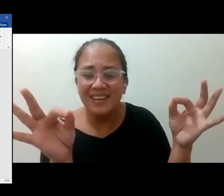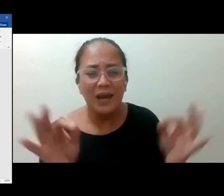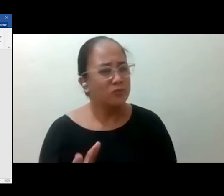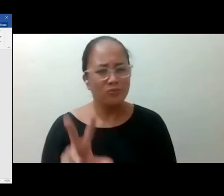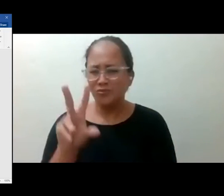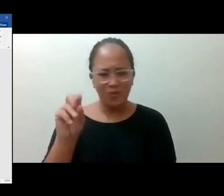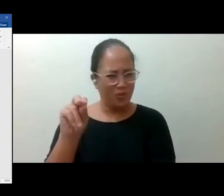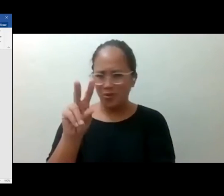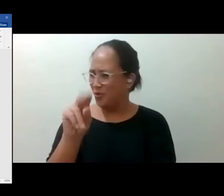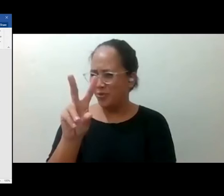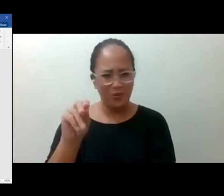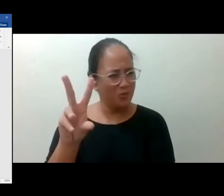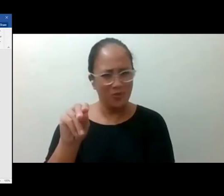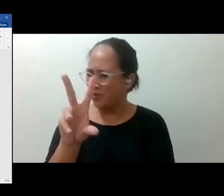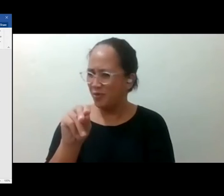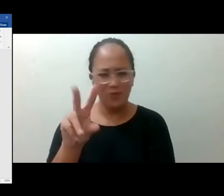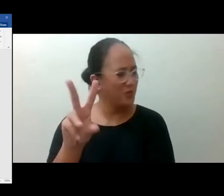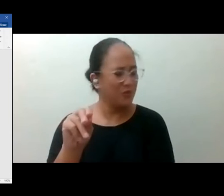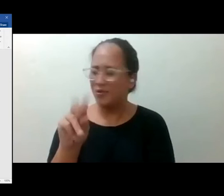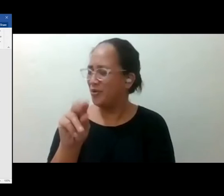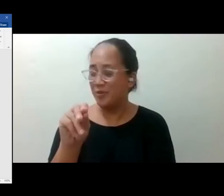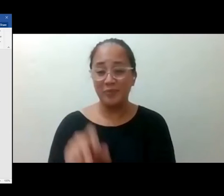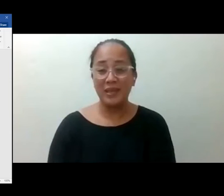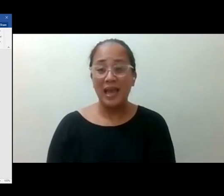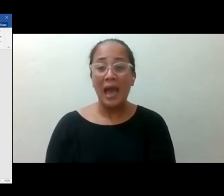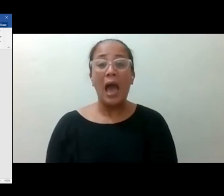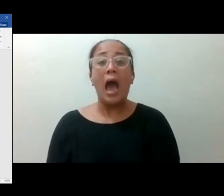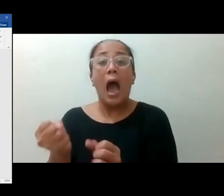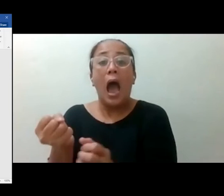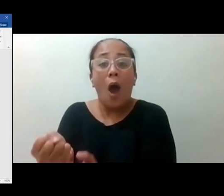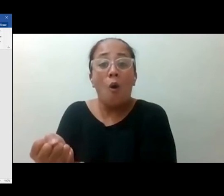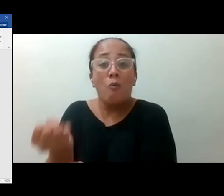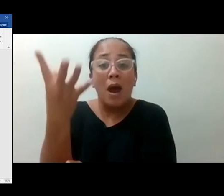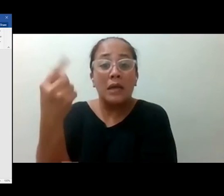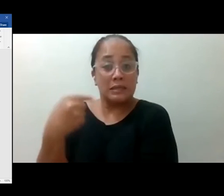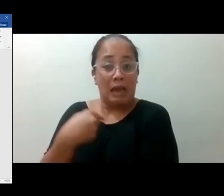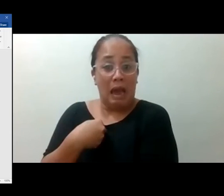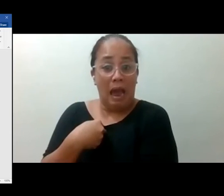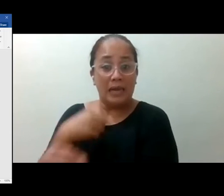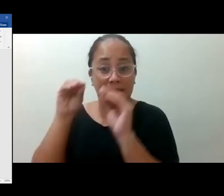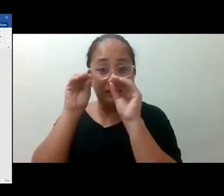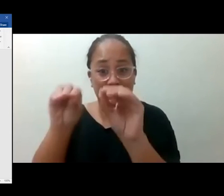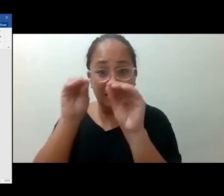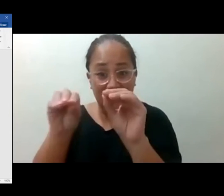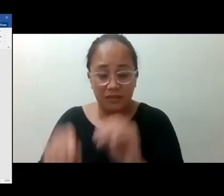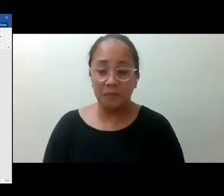No, I'm asking you how much I teach. I teach 3 hours a